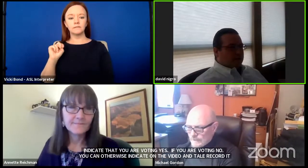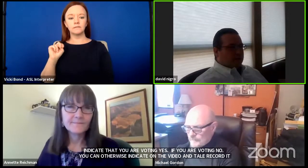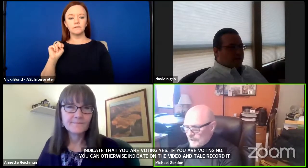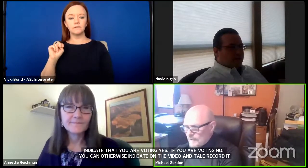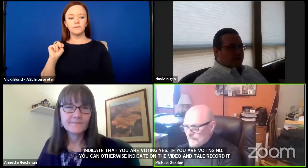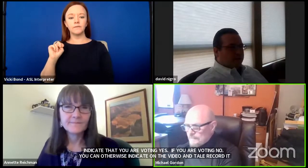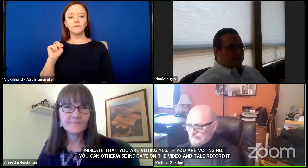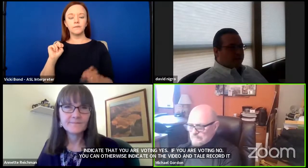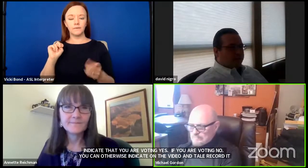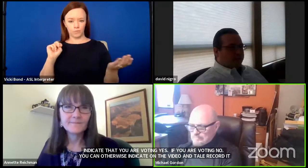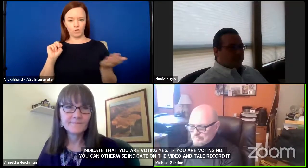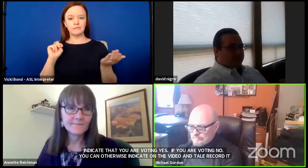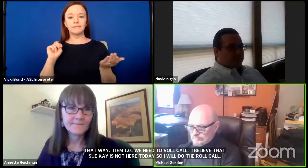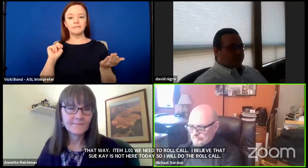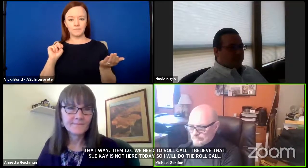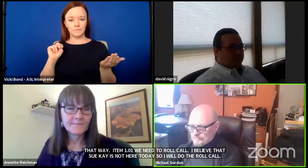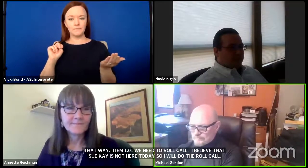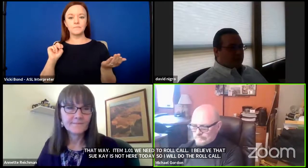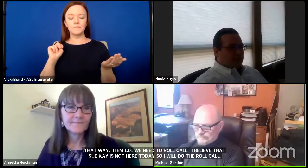I'm here.